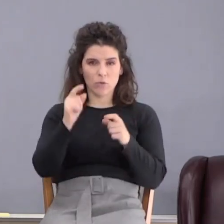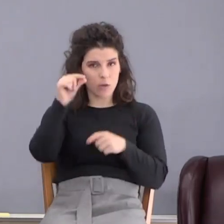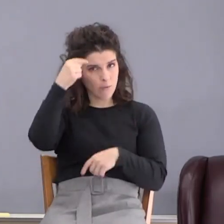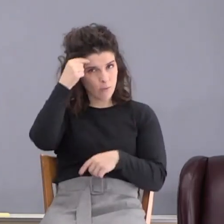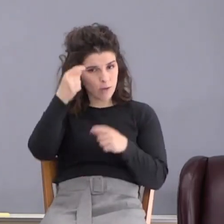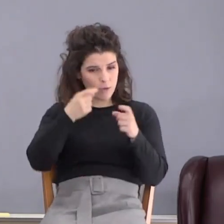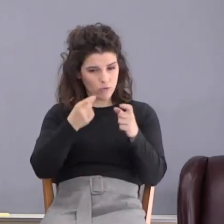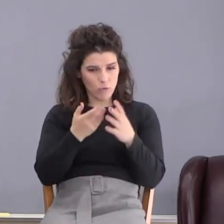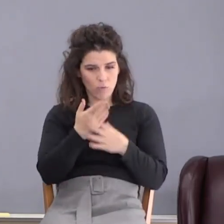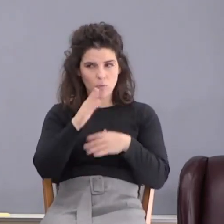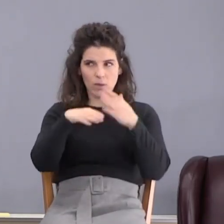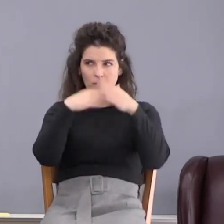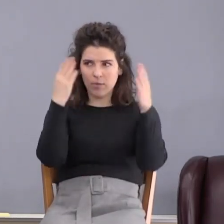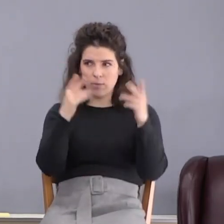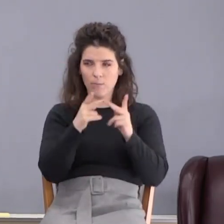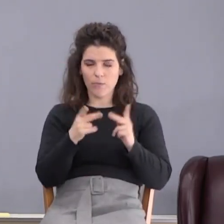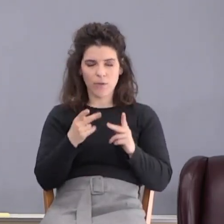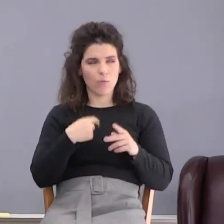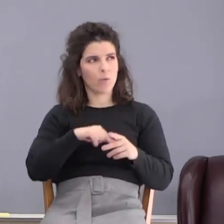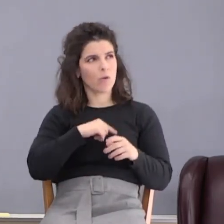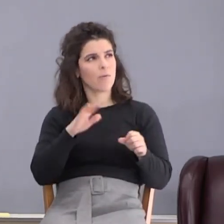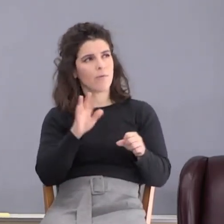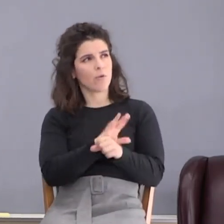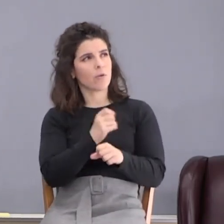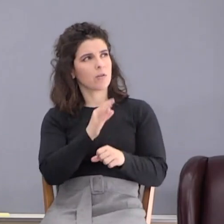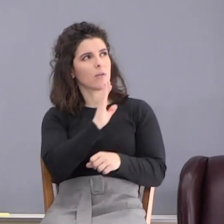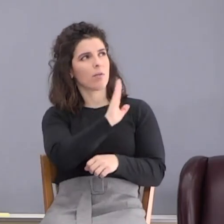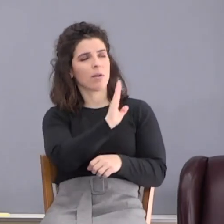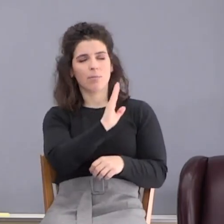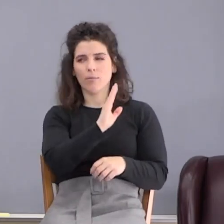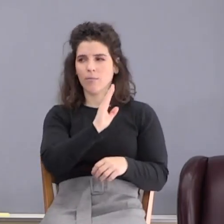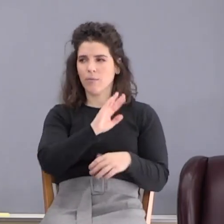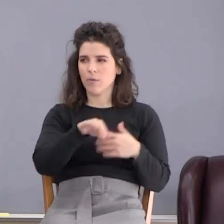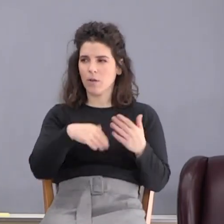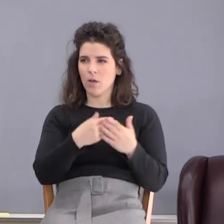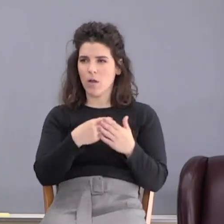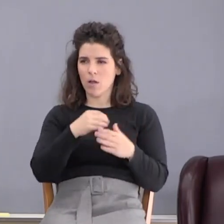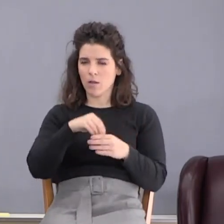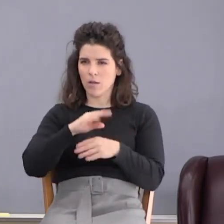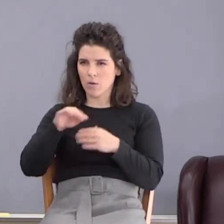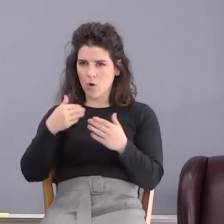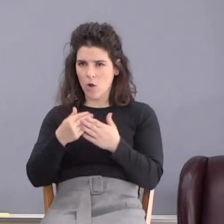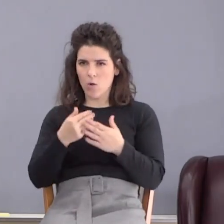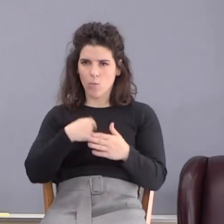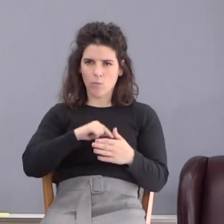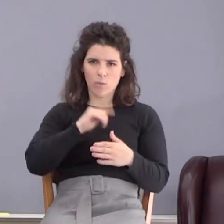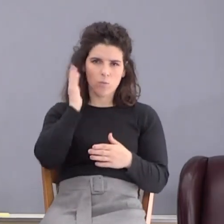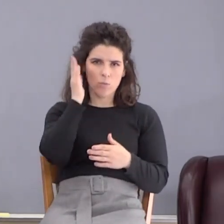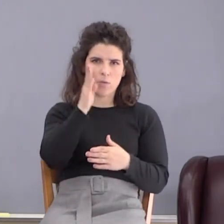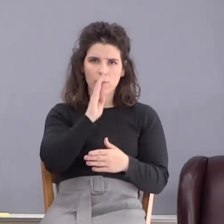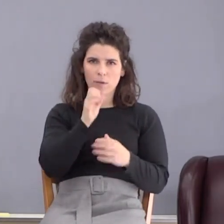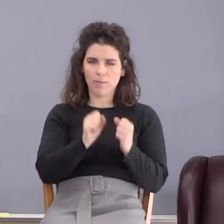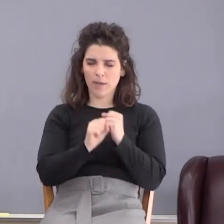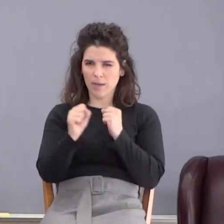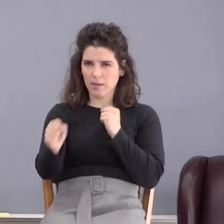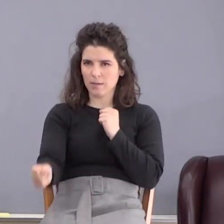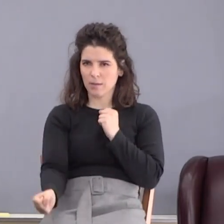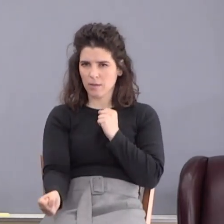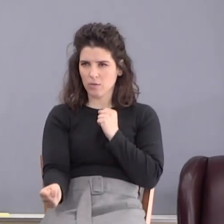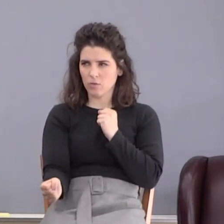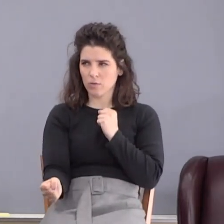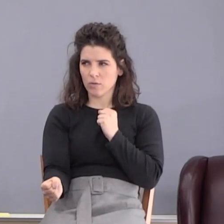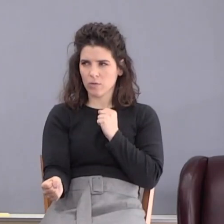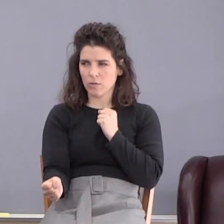guess what? We're the fullness of him that filleth all in all. We're going to be, by extension,